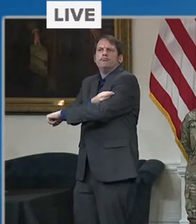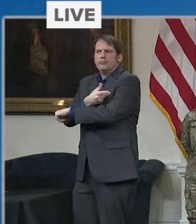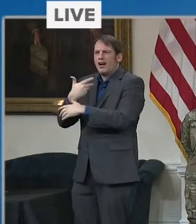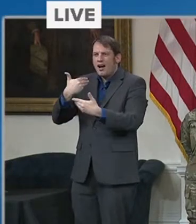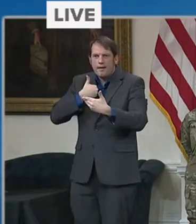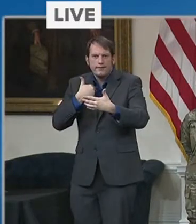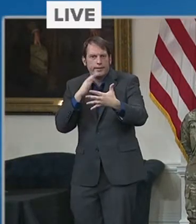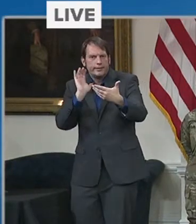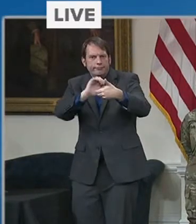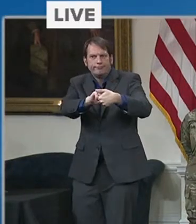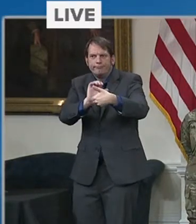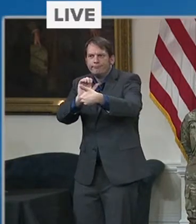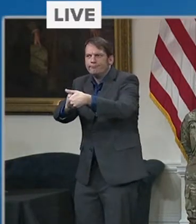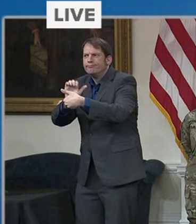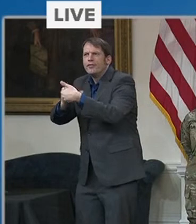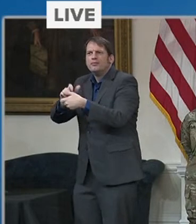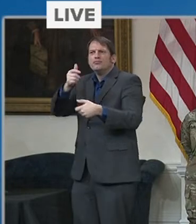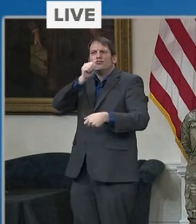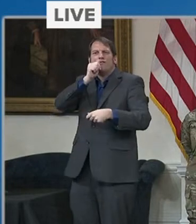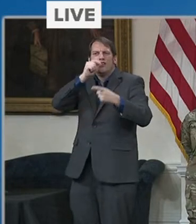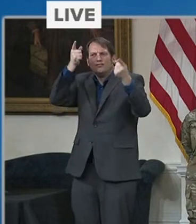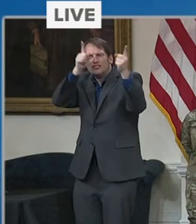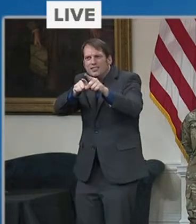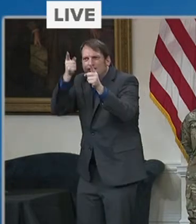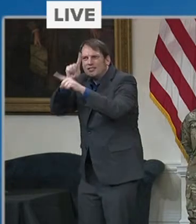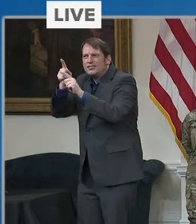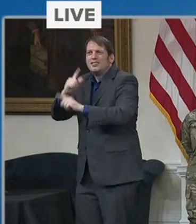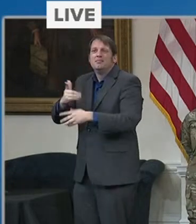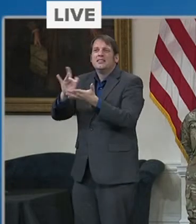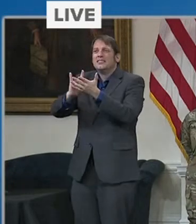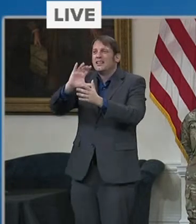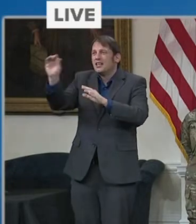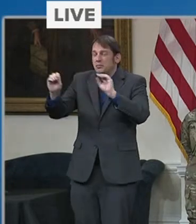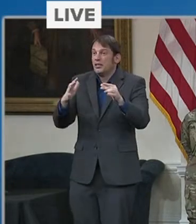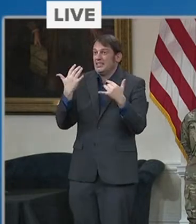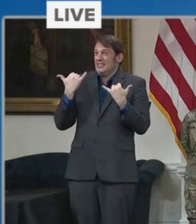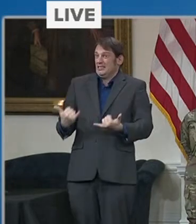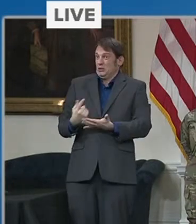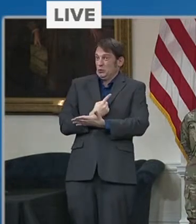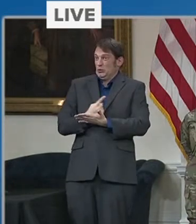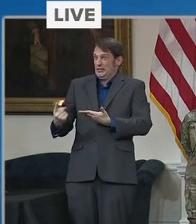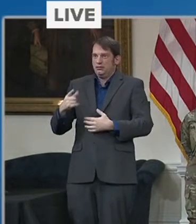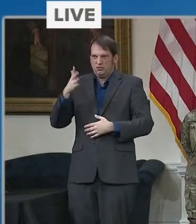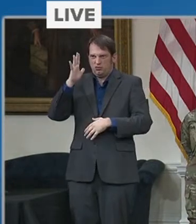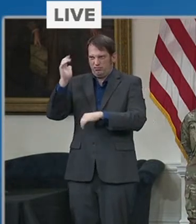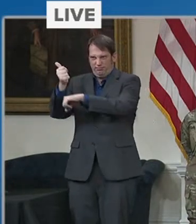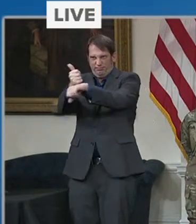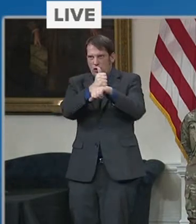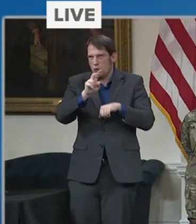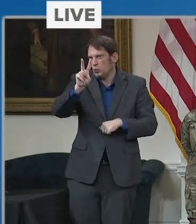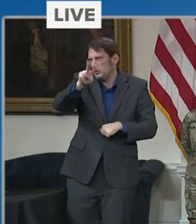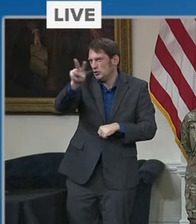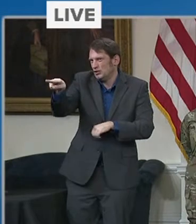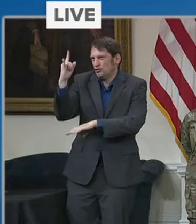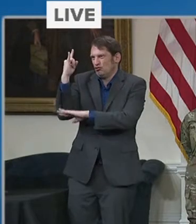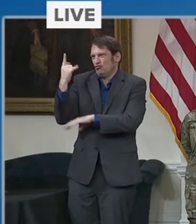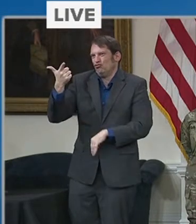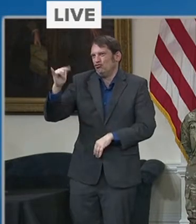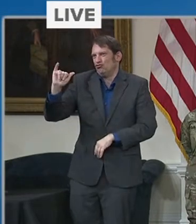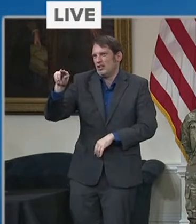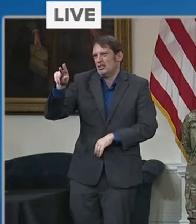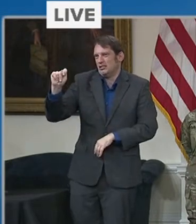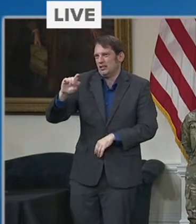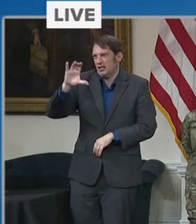pharmacy partnerships. This week, 22 giant locations in Prince George's and